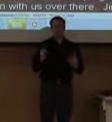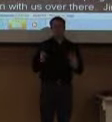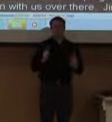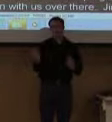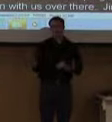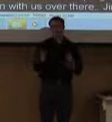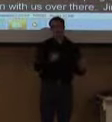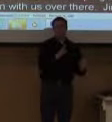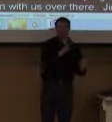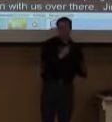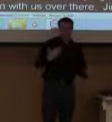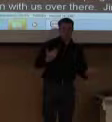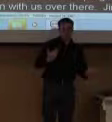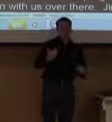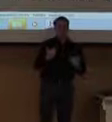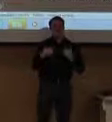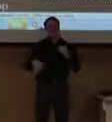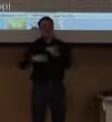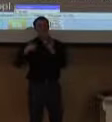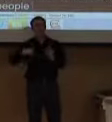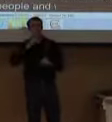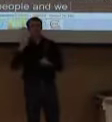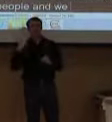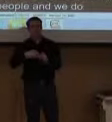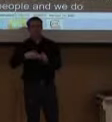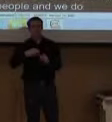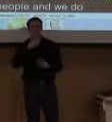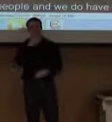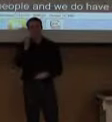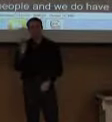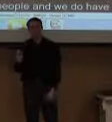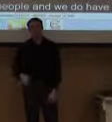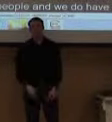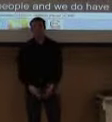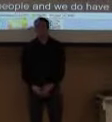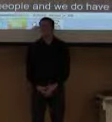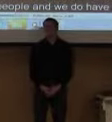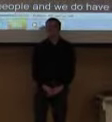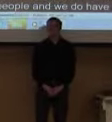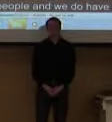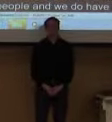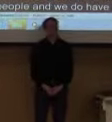Ben was, and we have an additional person who will be coming on also very soon.